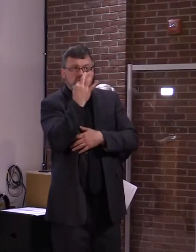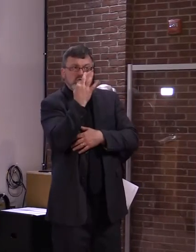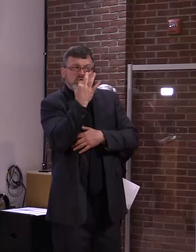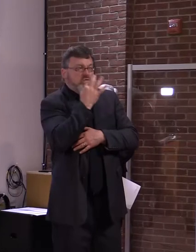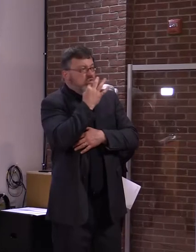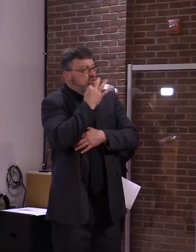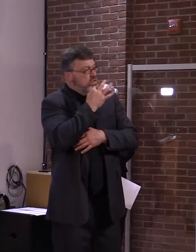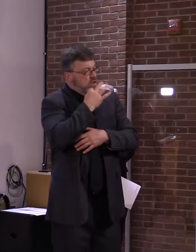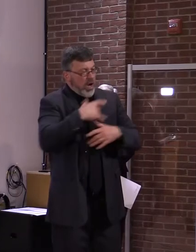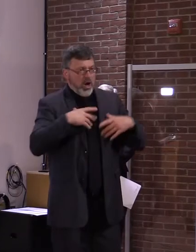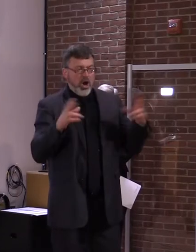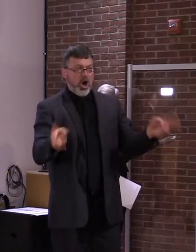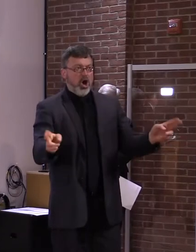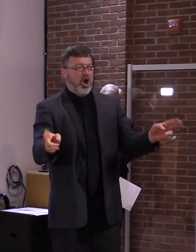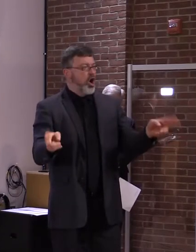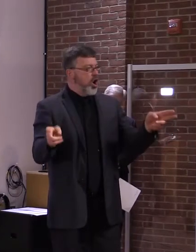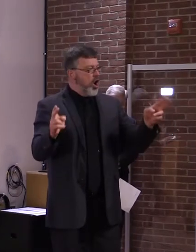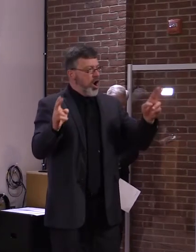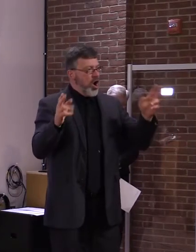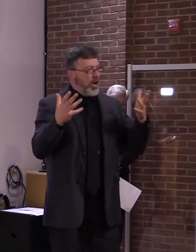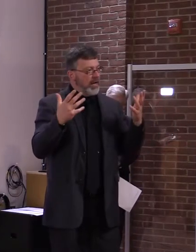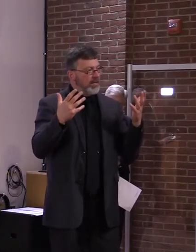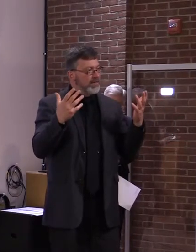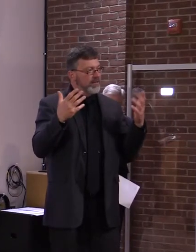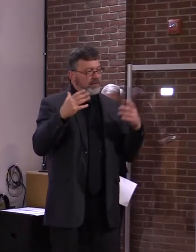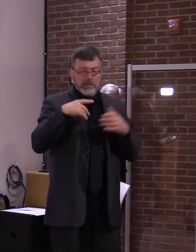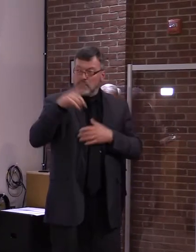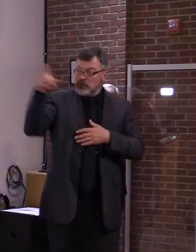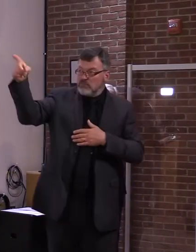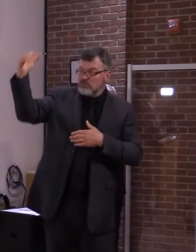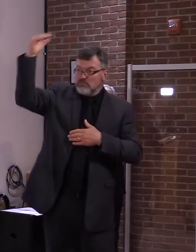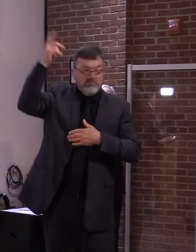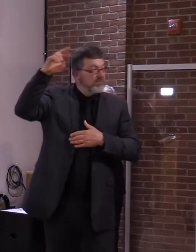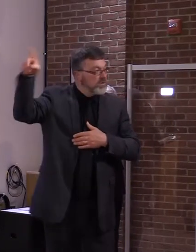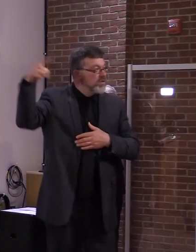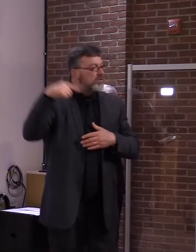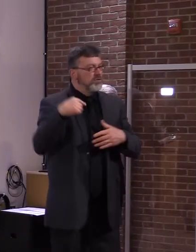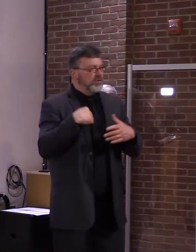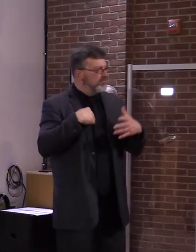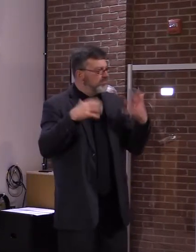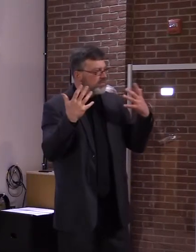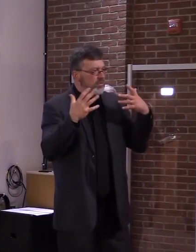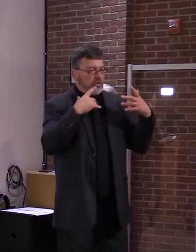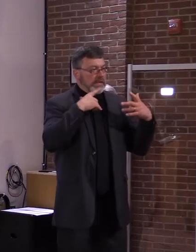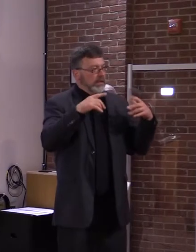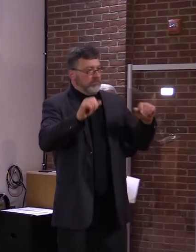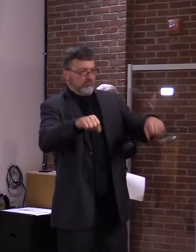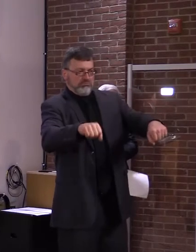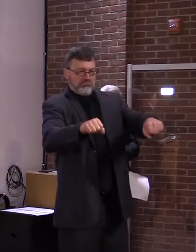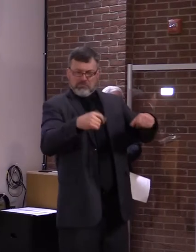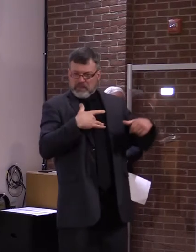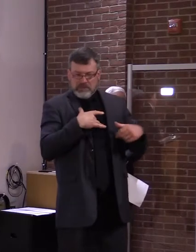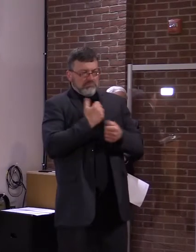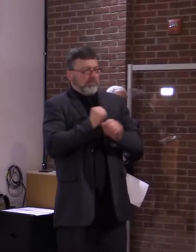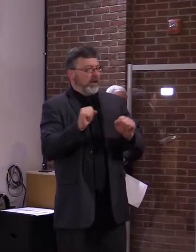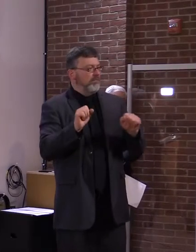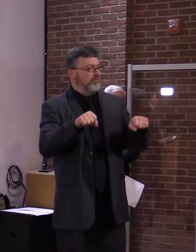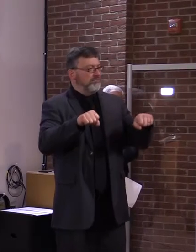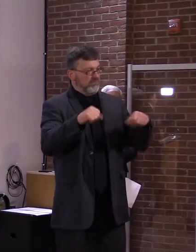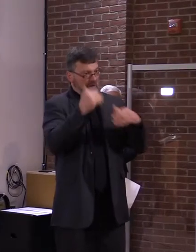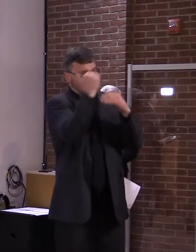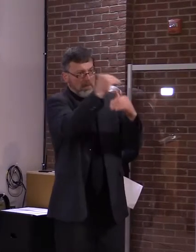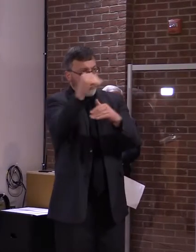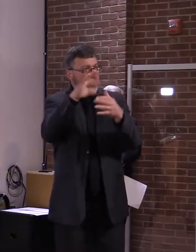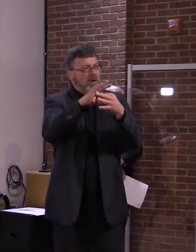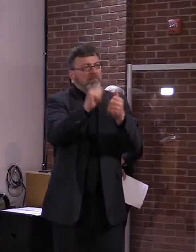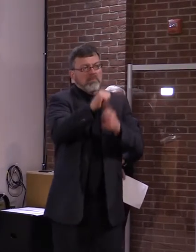Dr. Levine, Dr. Kelso, that it was safe to do so at this point in time. There was no reason to keep the limit in place. I also